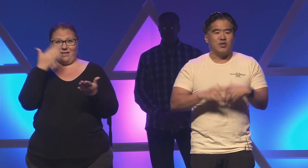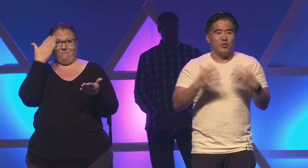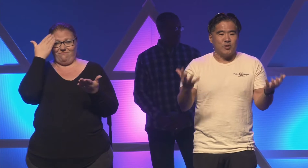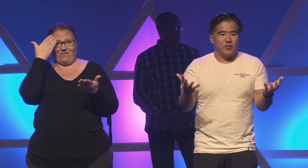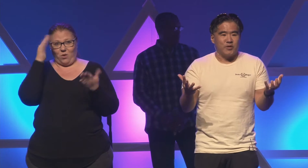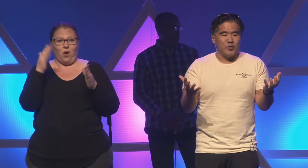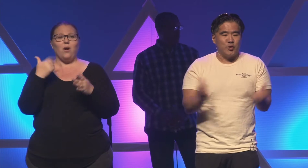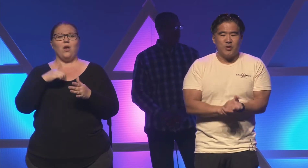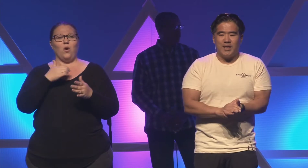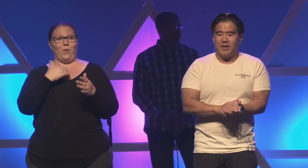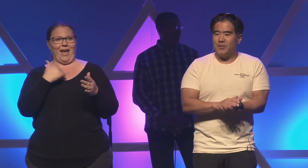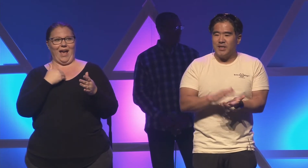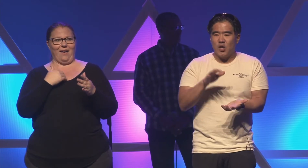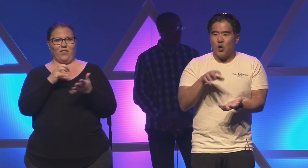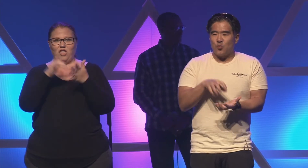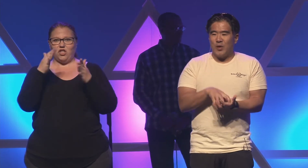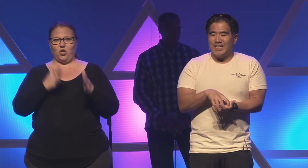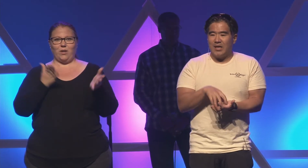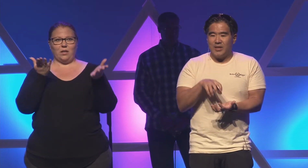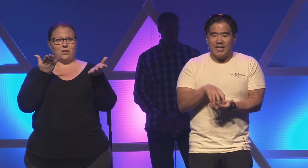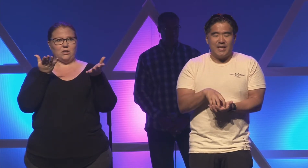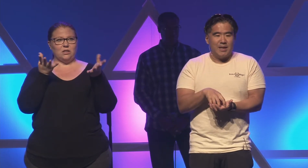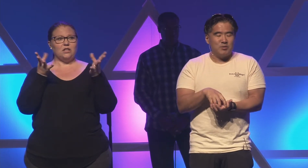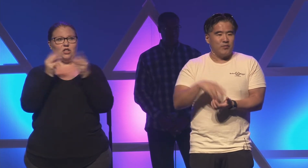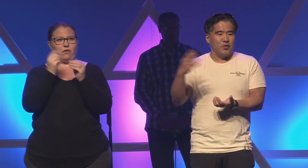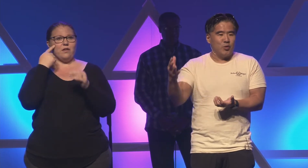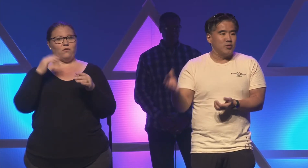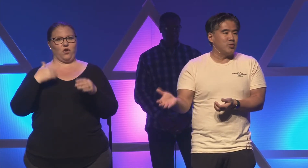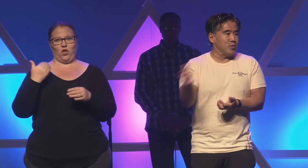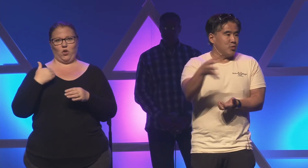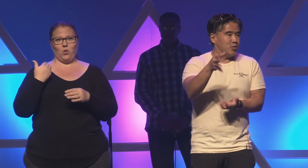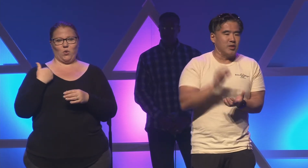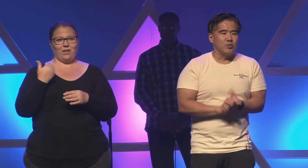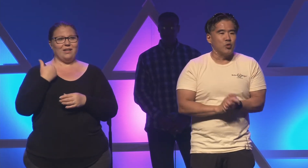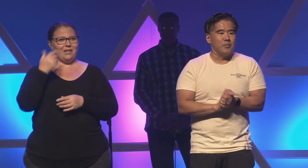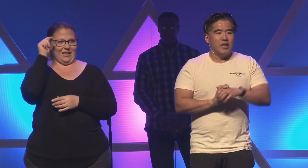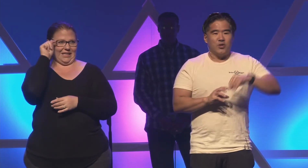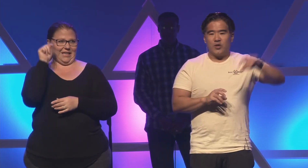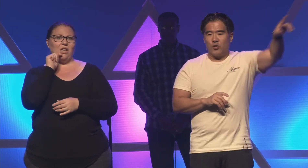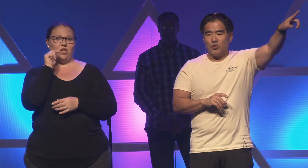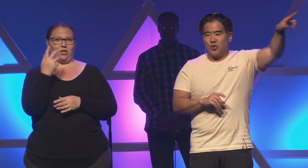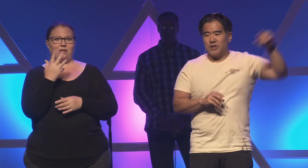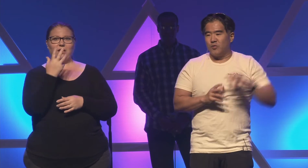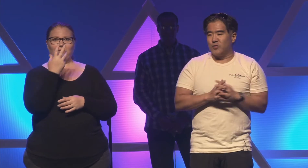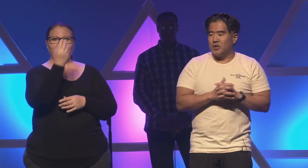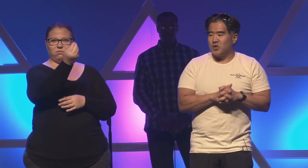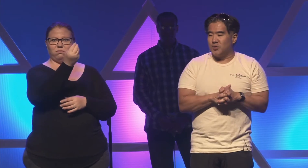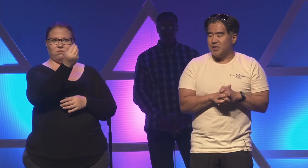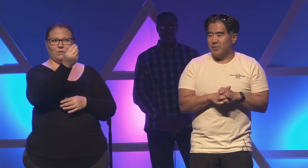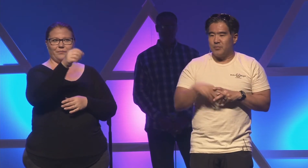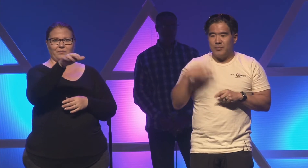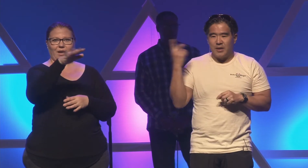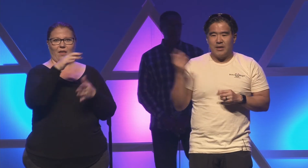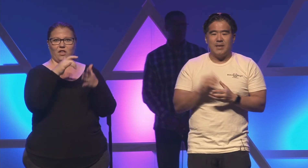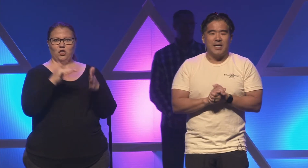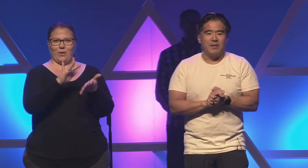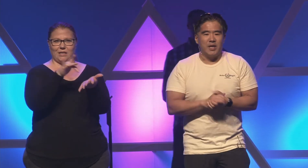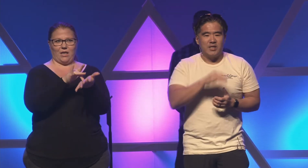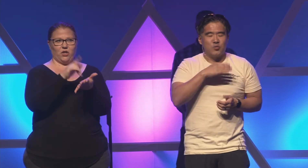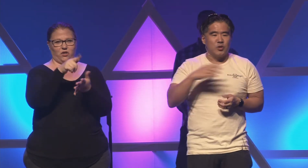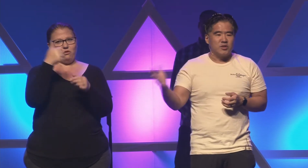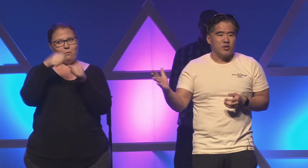have a student service for youth taking place right now at 10 a.m. So if you know a youth or you're a youth in the room, you can go join us over in the Student Center. Kind of